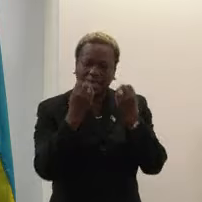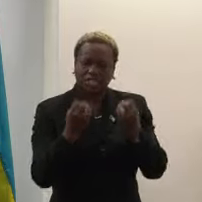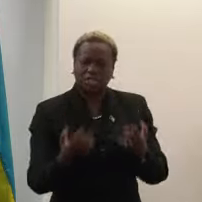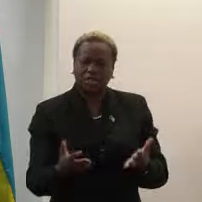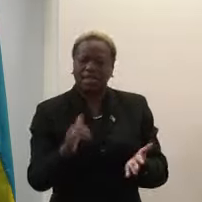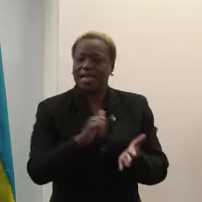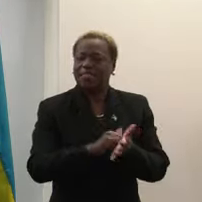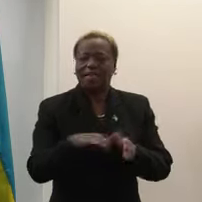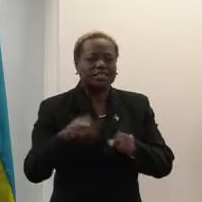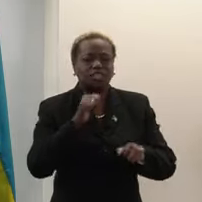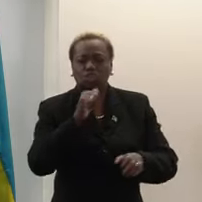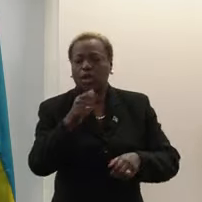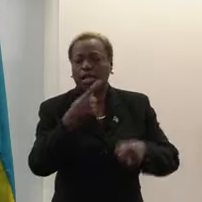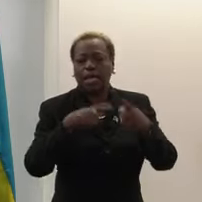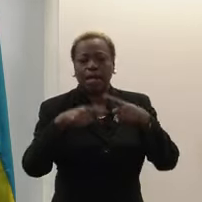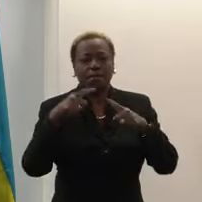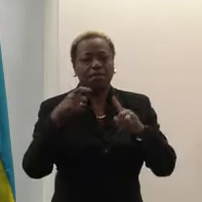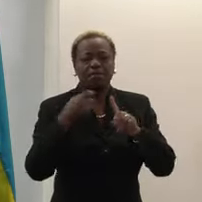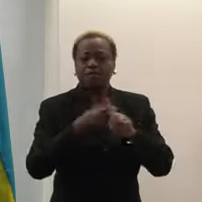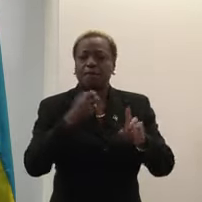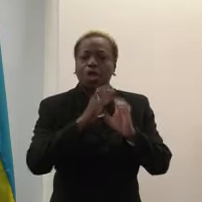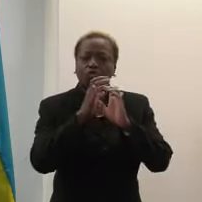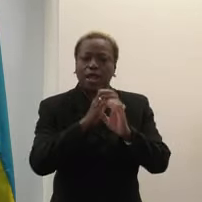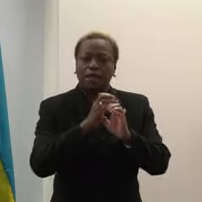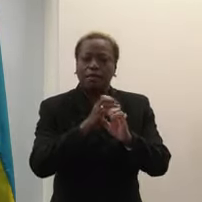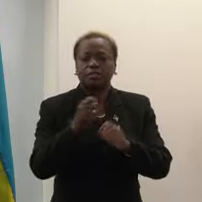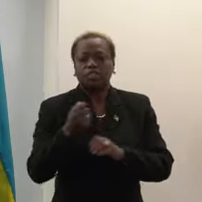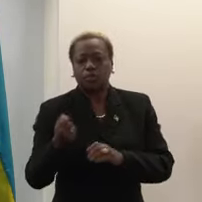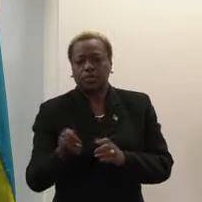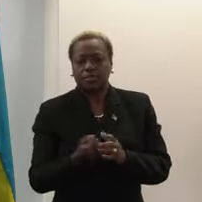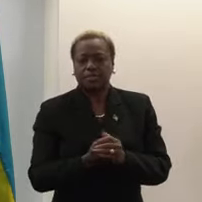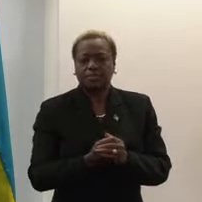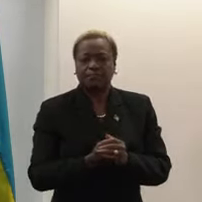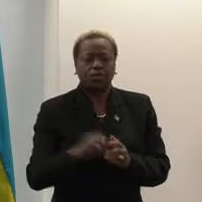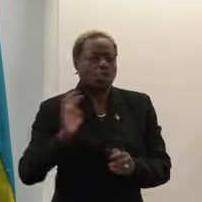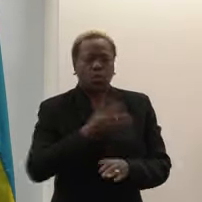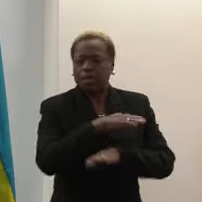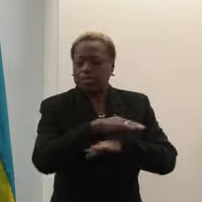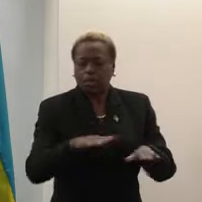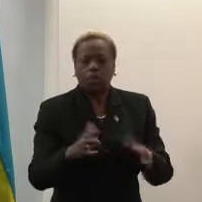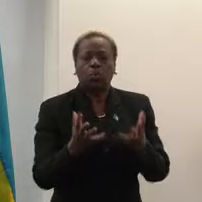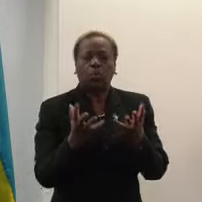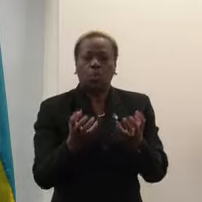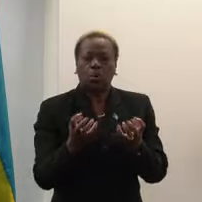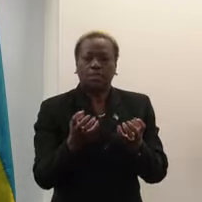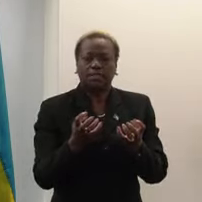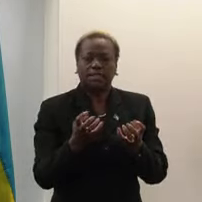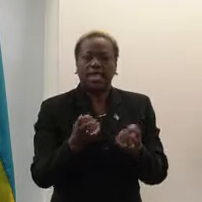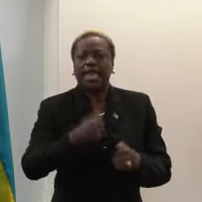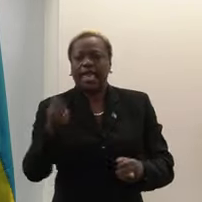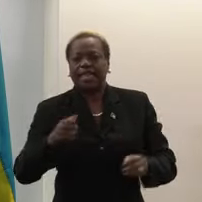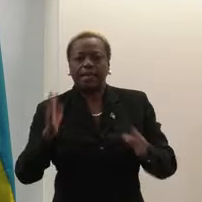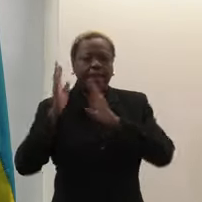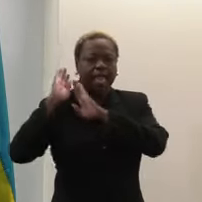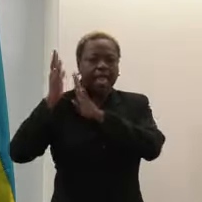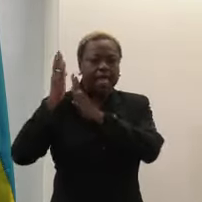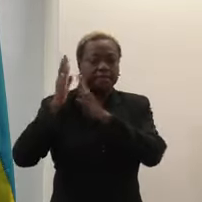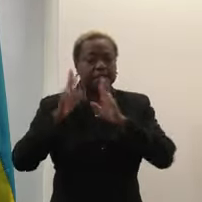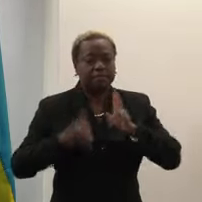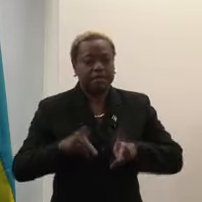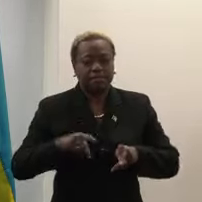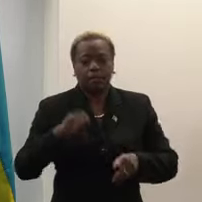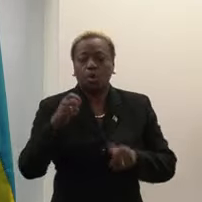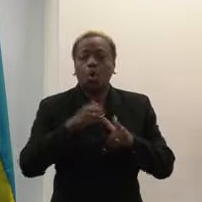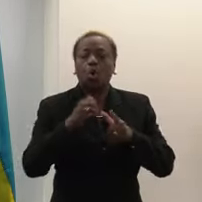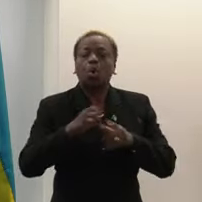not come from credible sources. We do not want any of our Bahamian citizens or